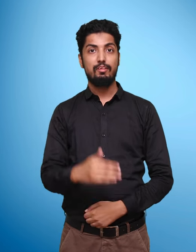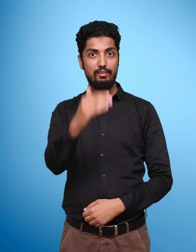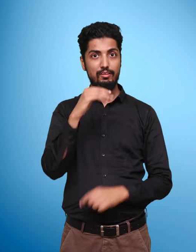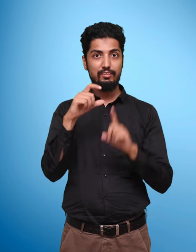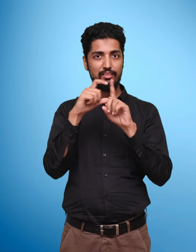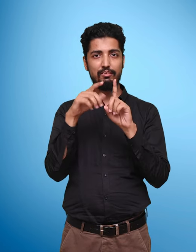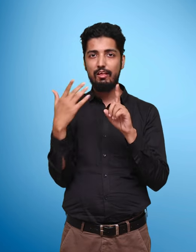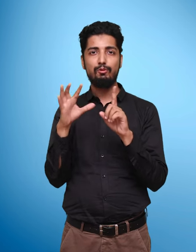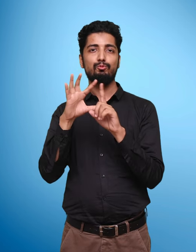Dog.